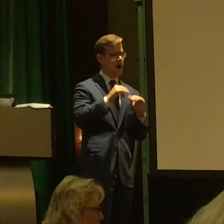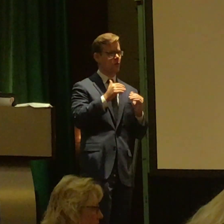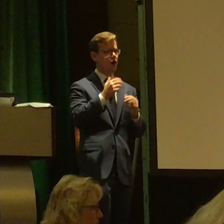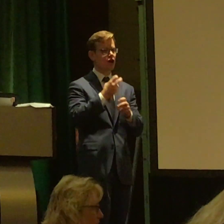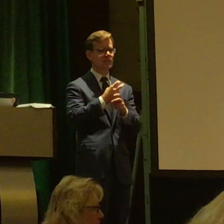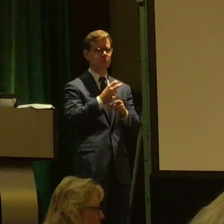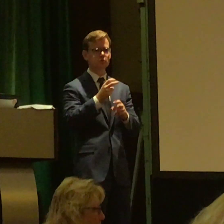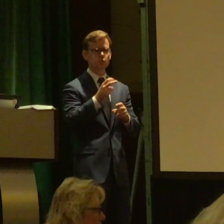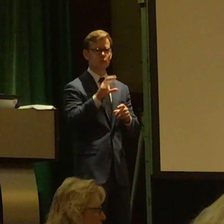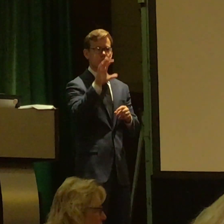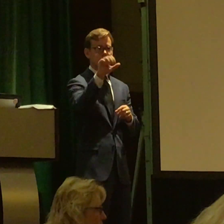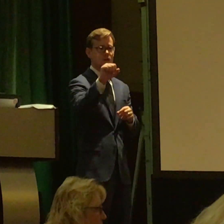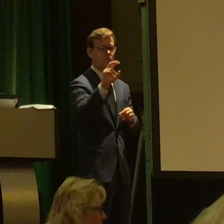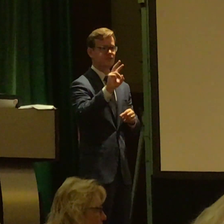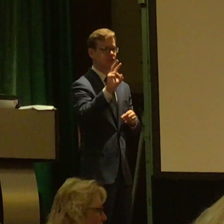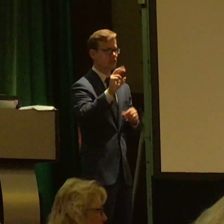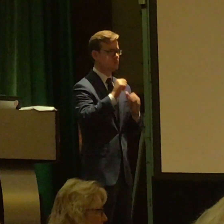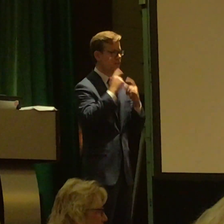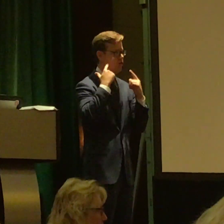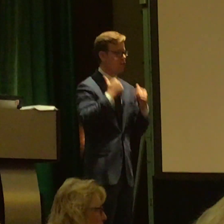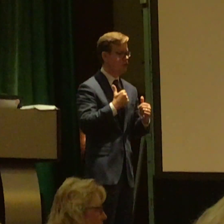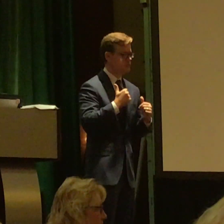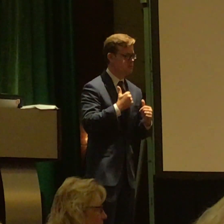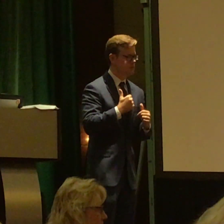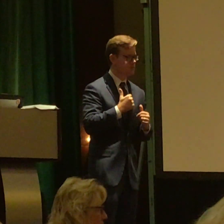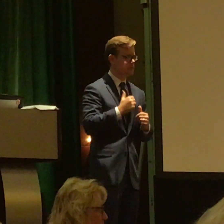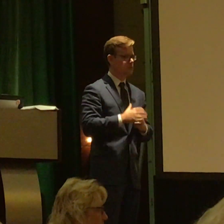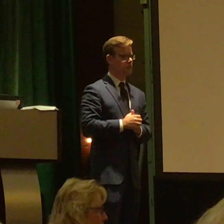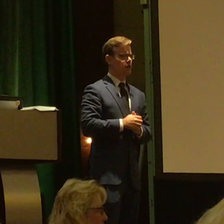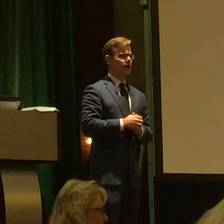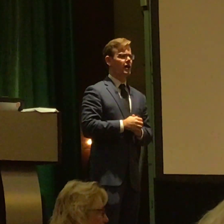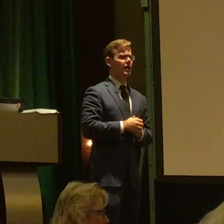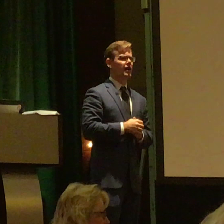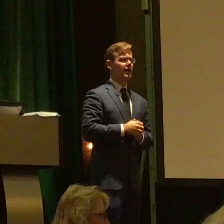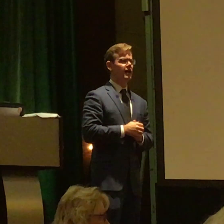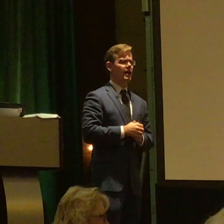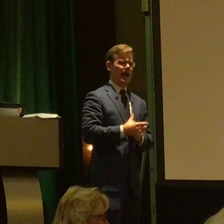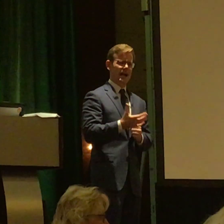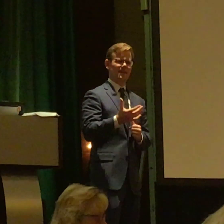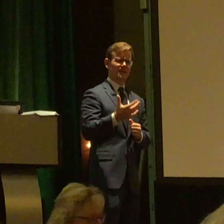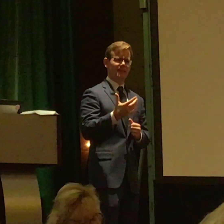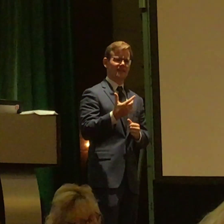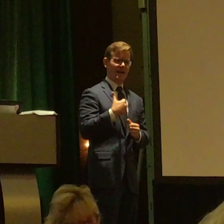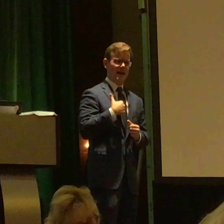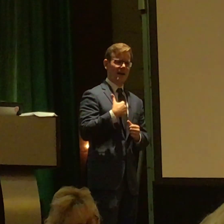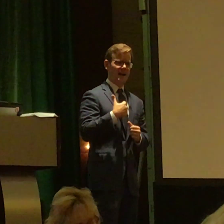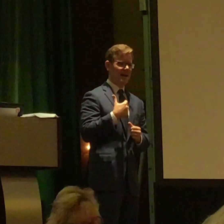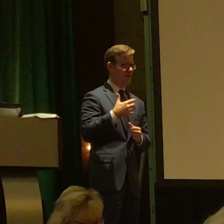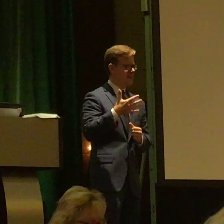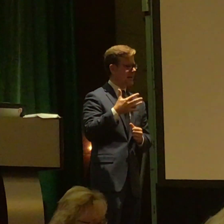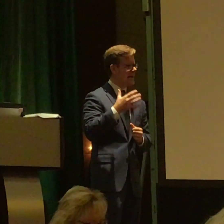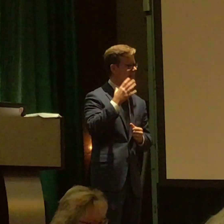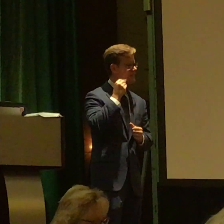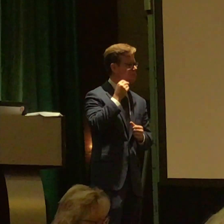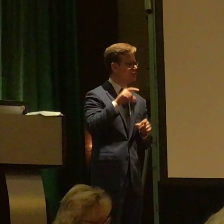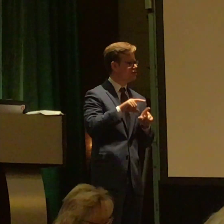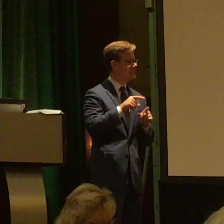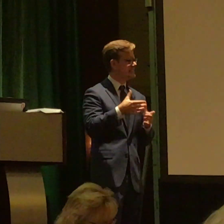ALDAcon, and he was talking about how difficult it was for veterans that experienced hearing.